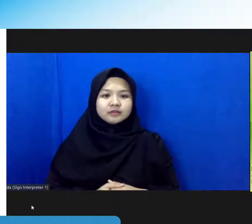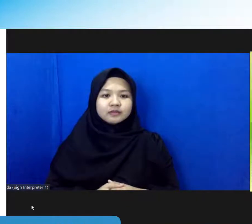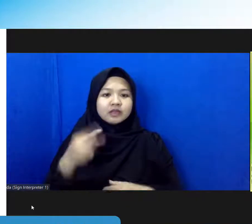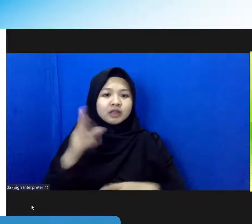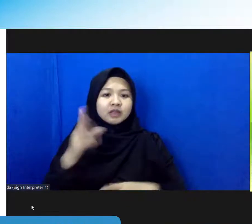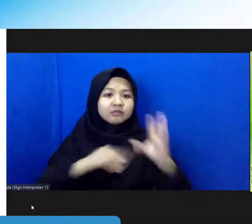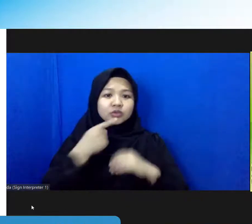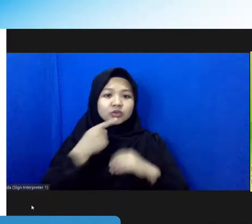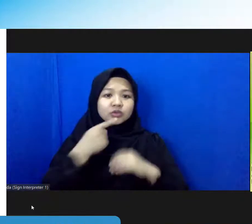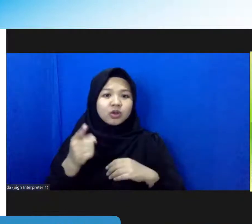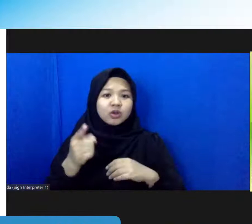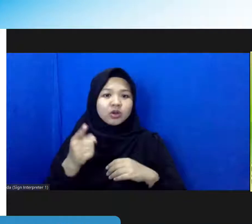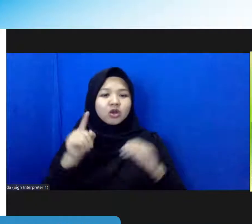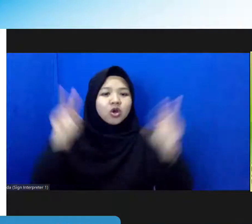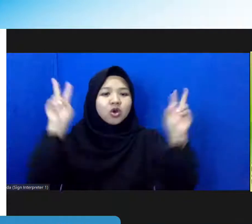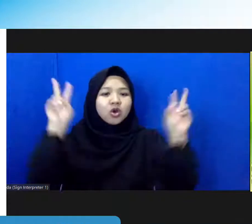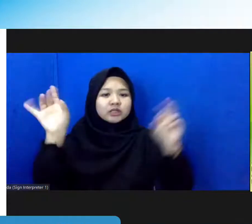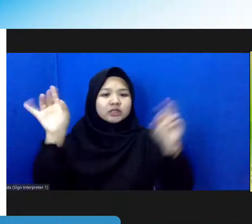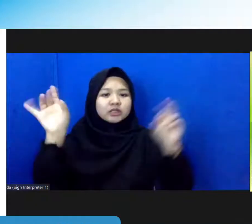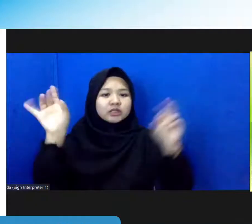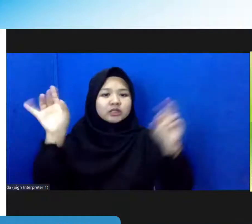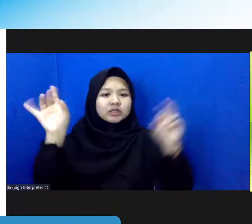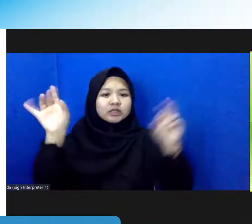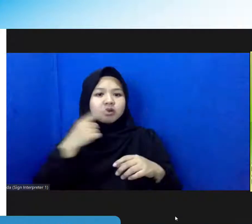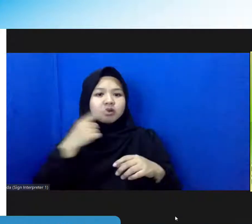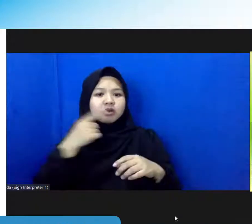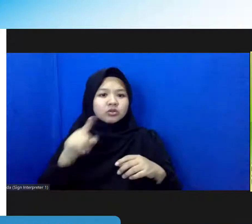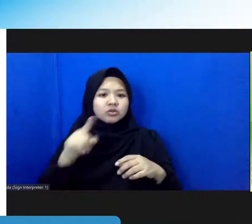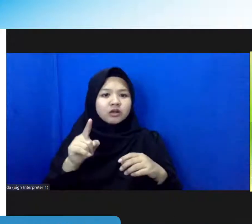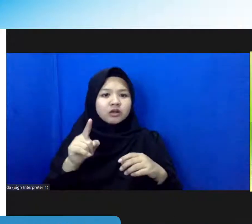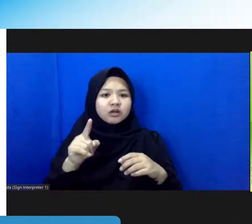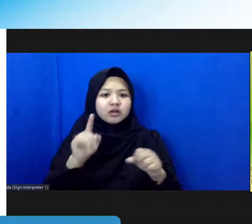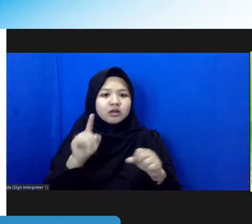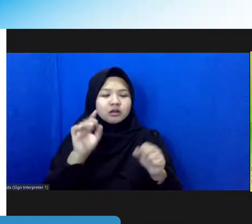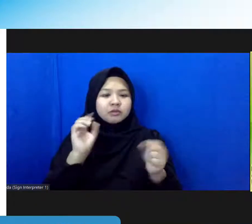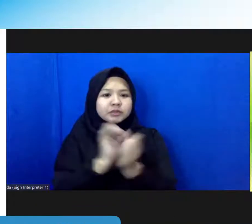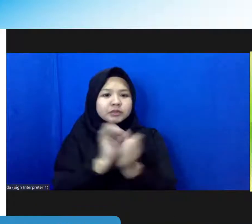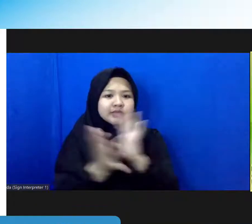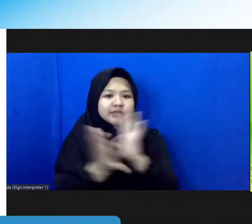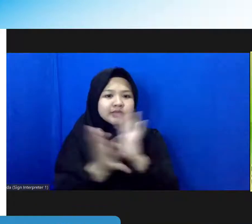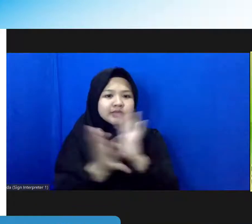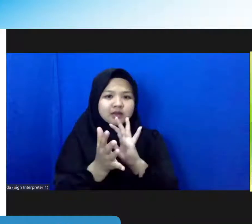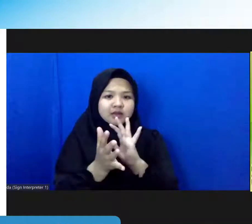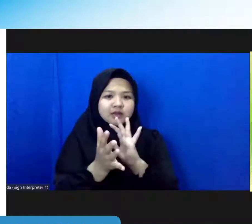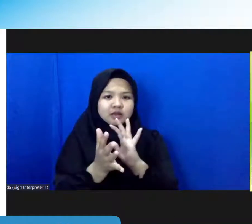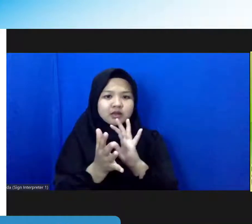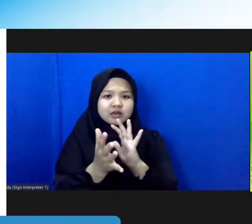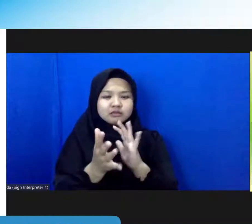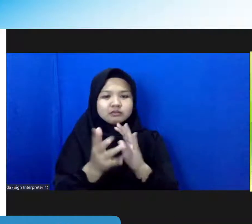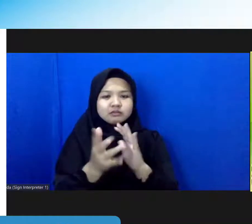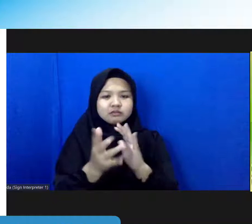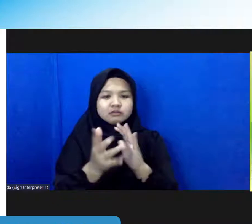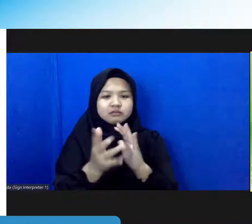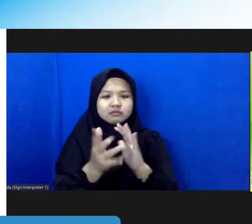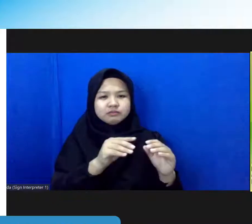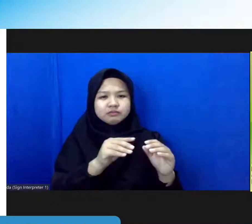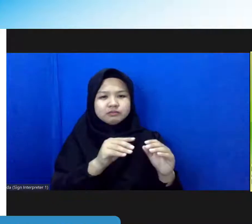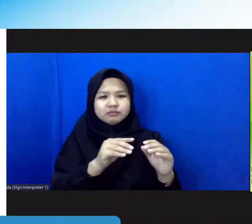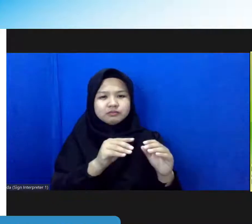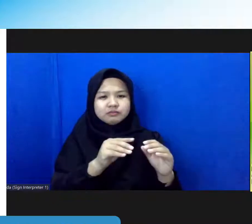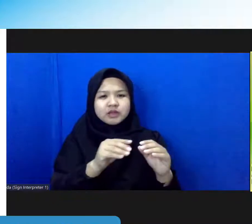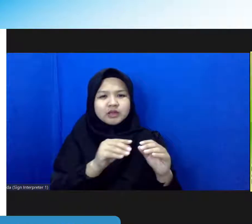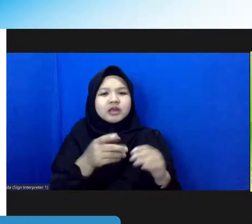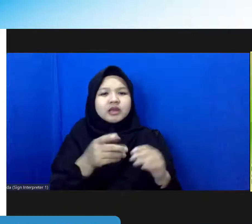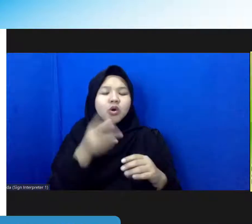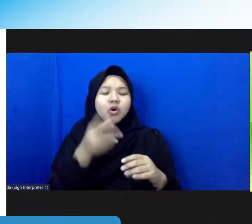working in a different context, you know, where the predominant hazard there moment is the displacement and of Rohingya refugees living in the camps.